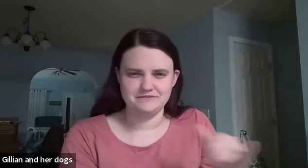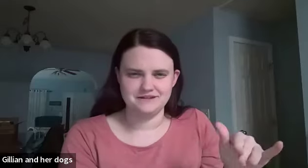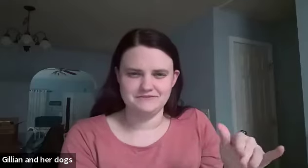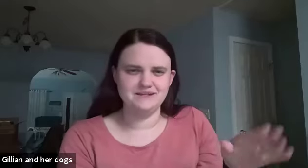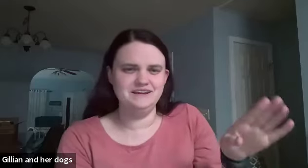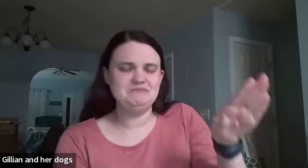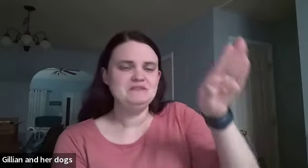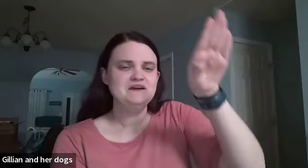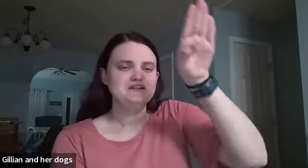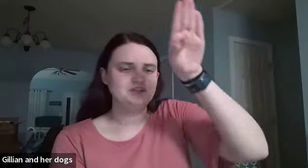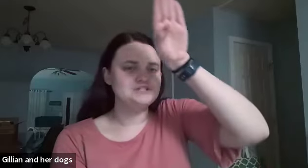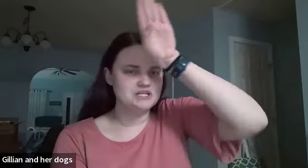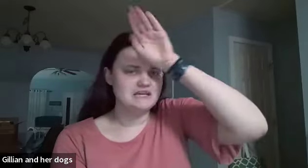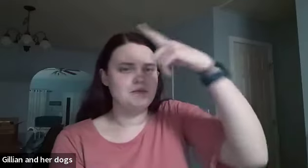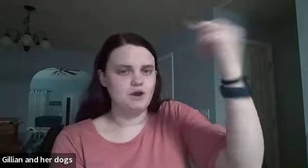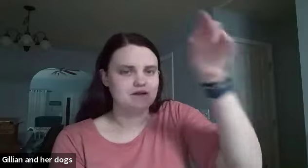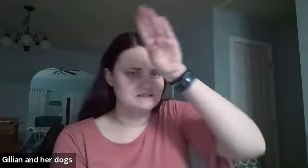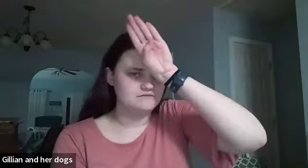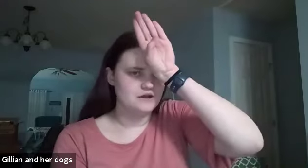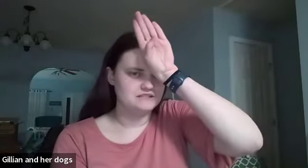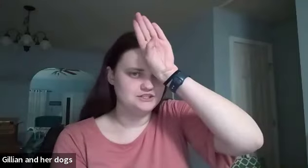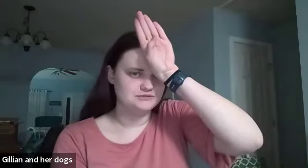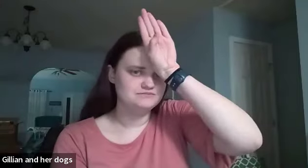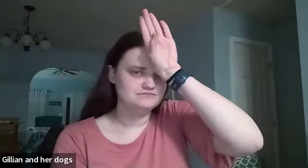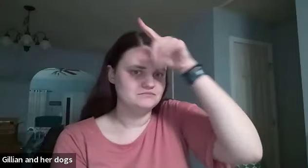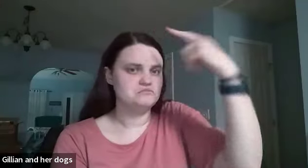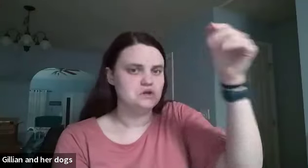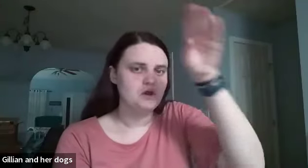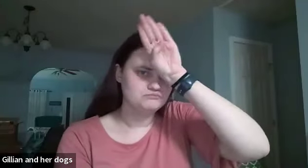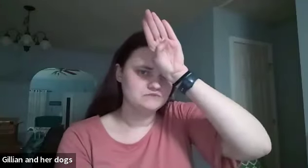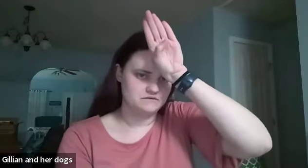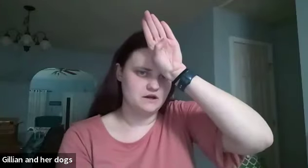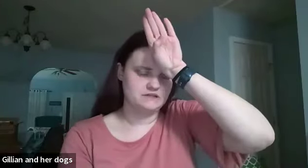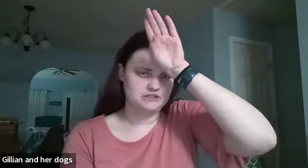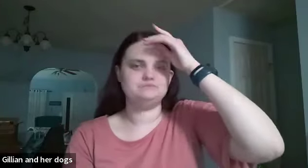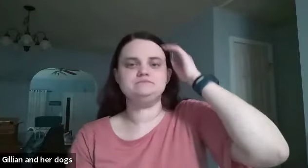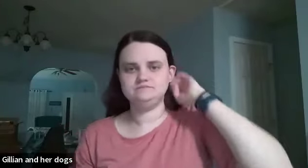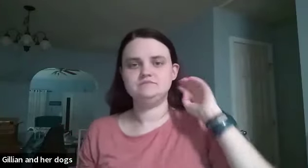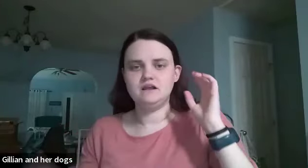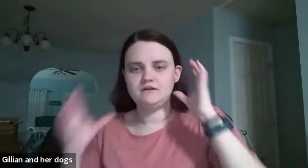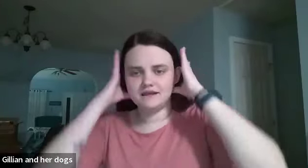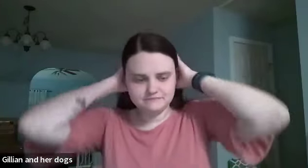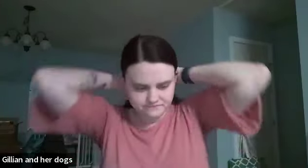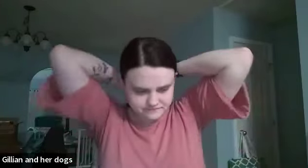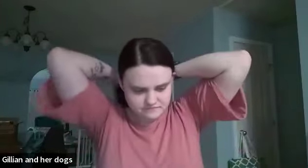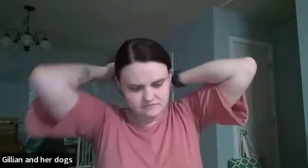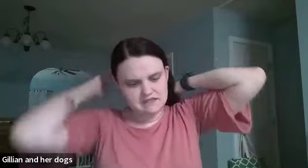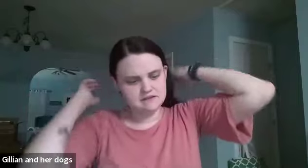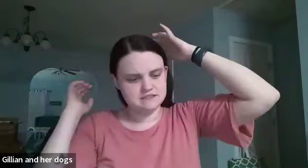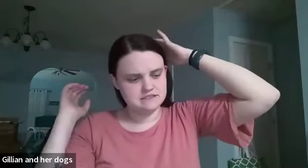often enough. You would just say, I'm going to the fire station. I'm going to go to the fire station. All right. Let's